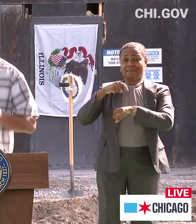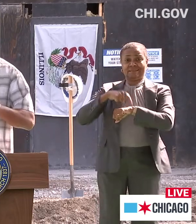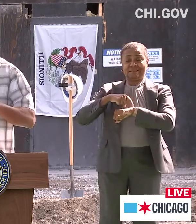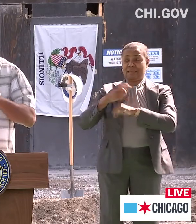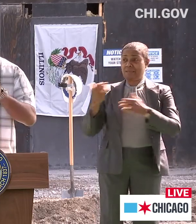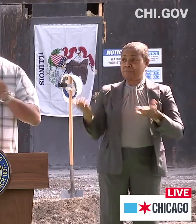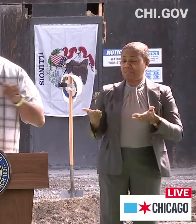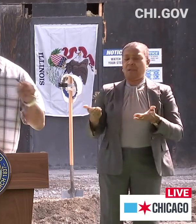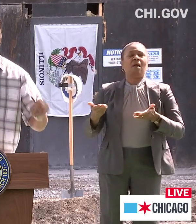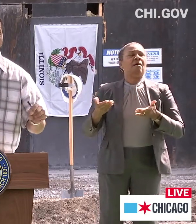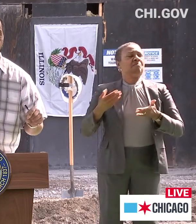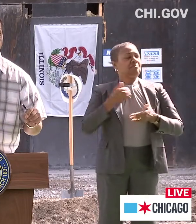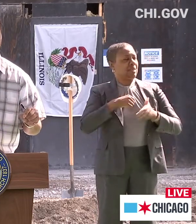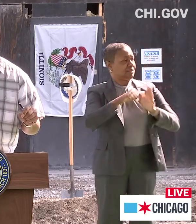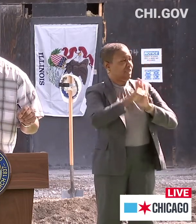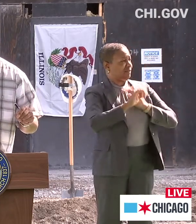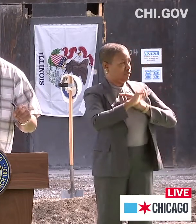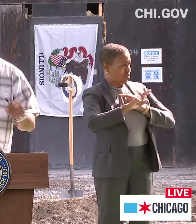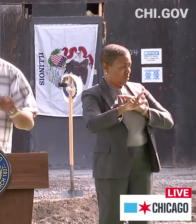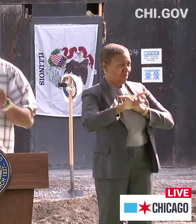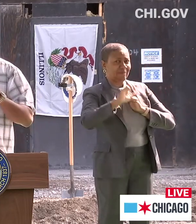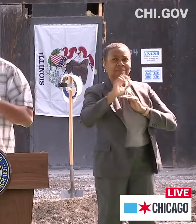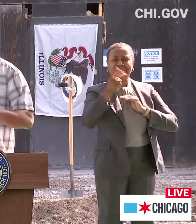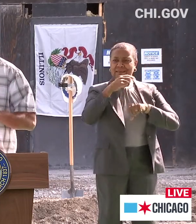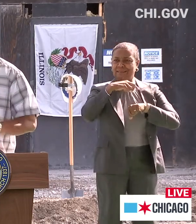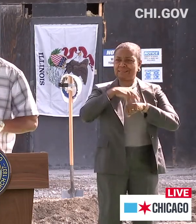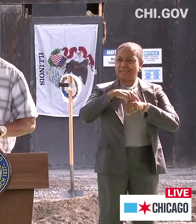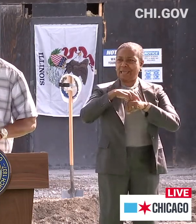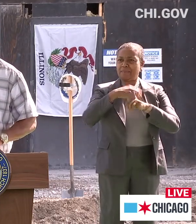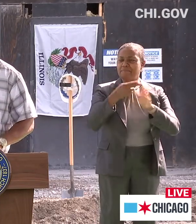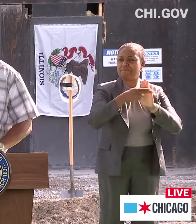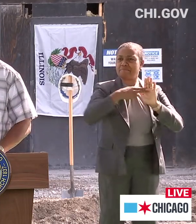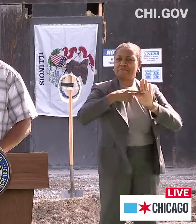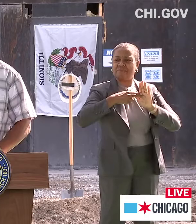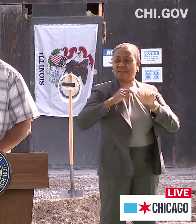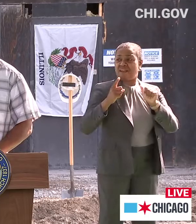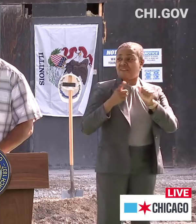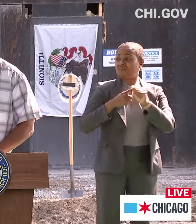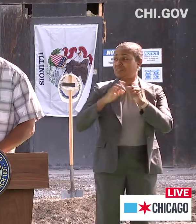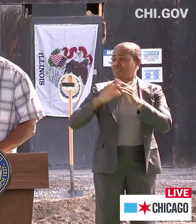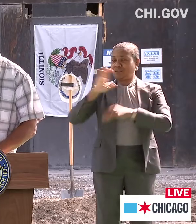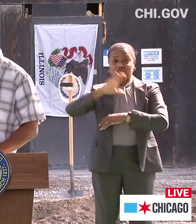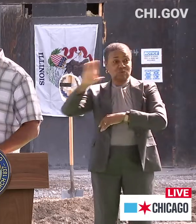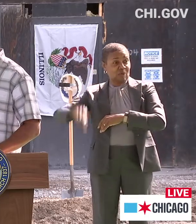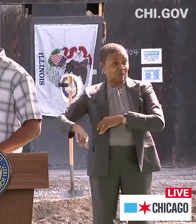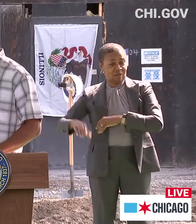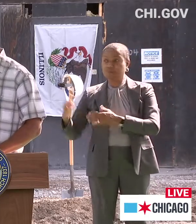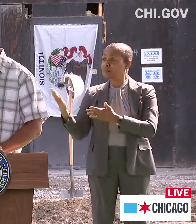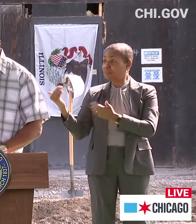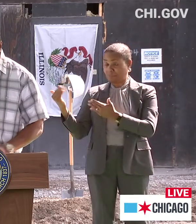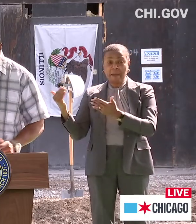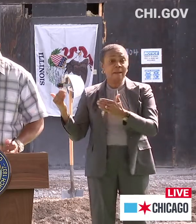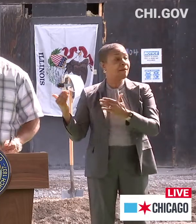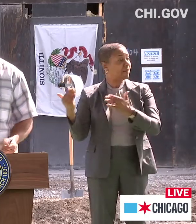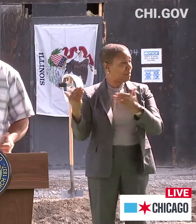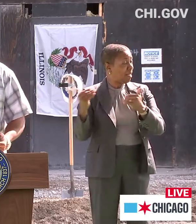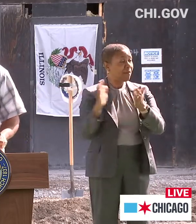state of Illinois, but the first in the city of Chicago. Come on.